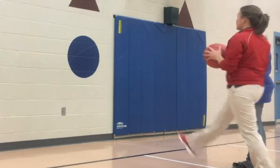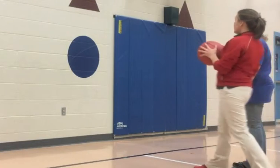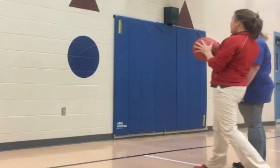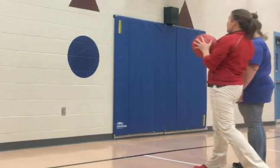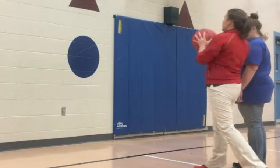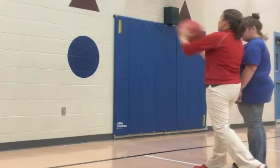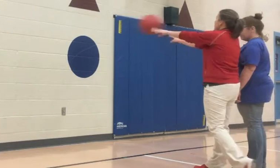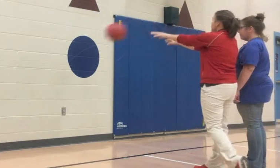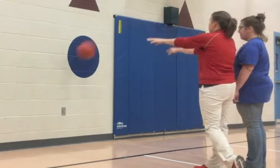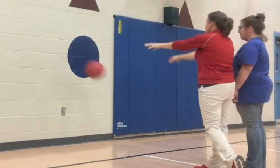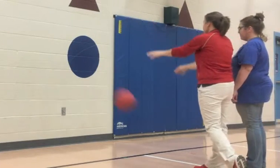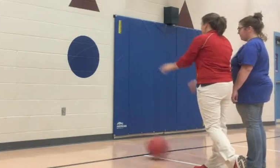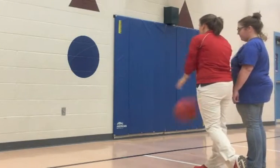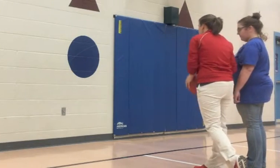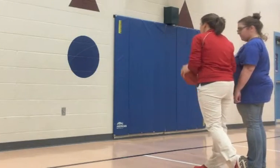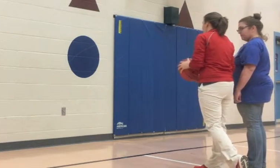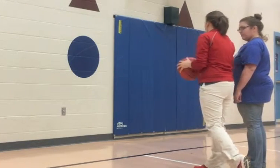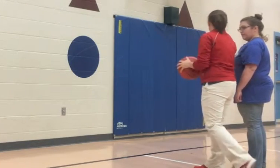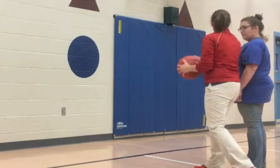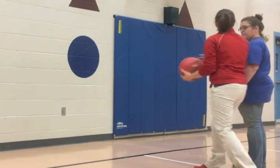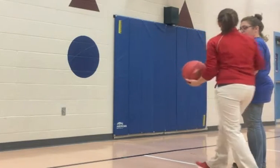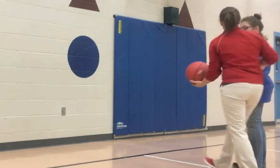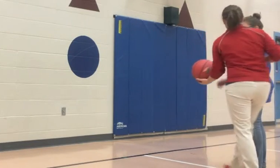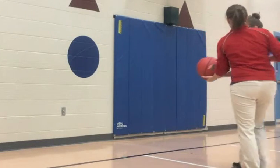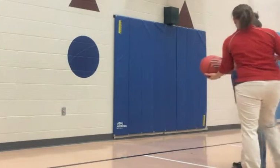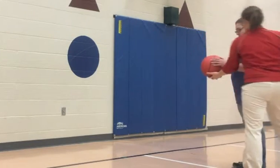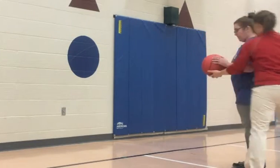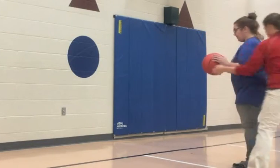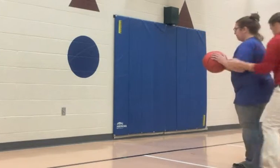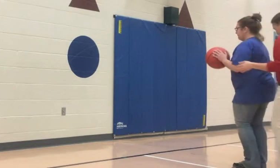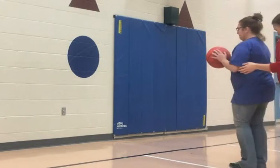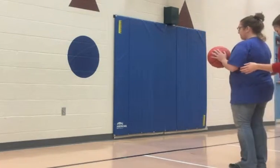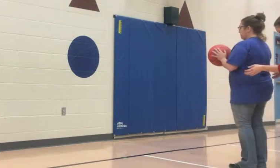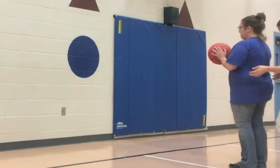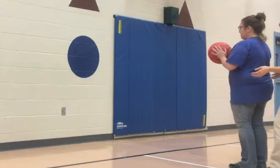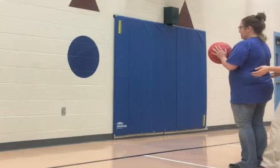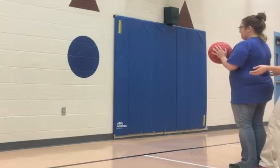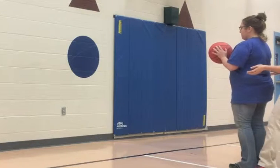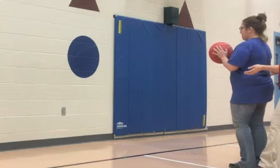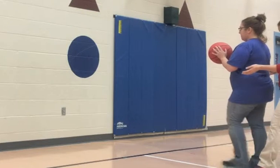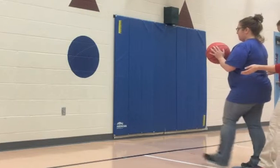step, pass the ball to the wall. Okay, your turn. So